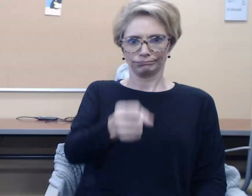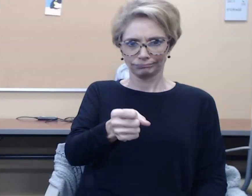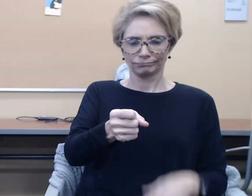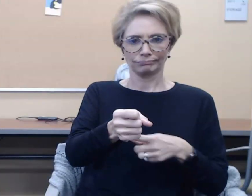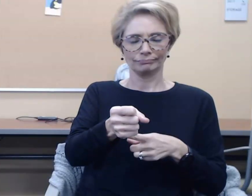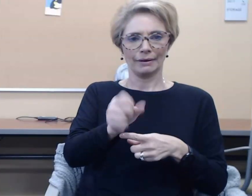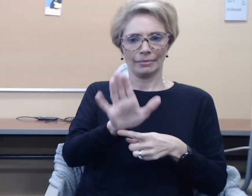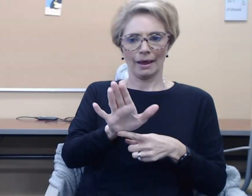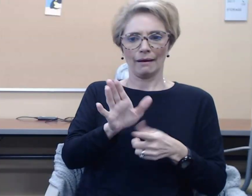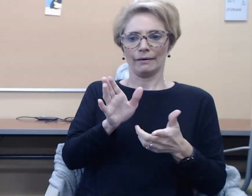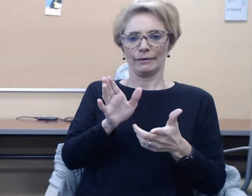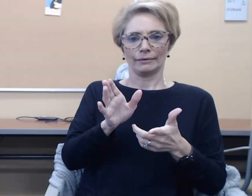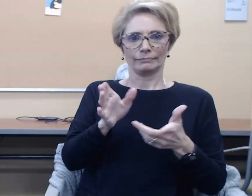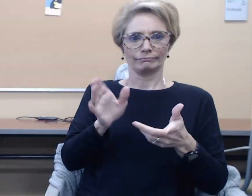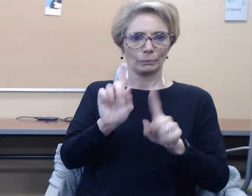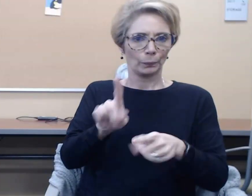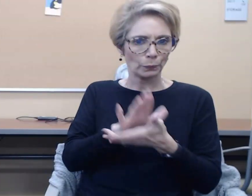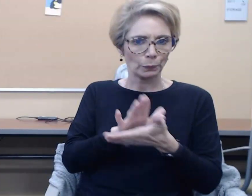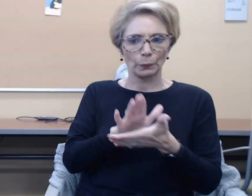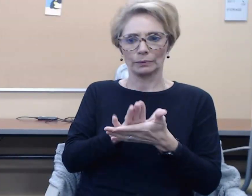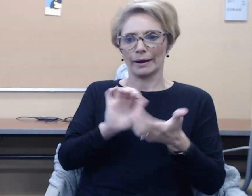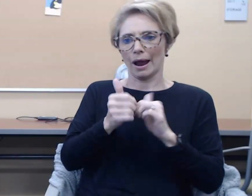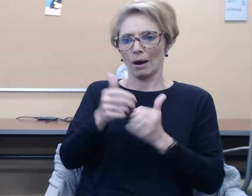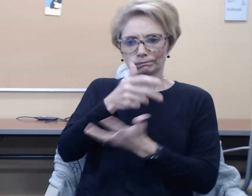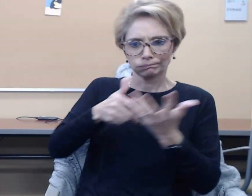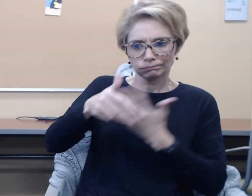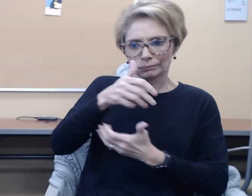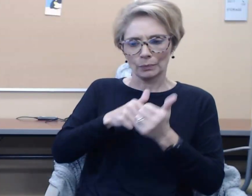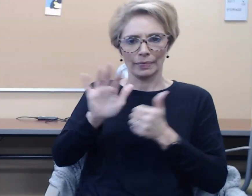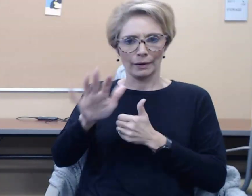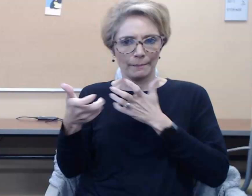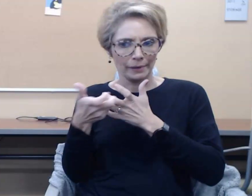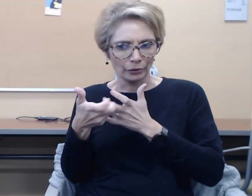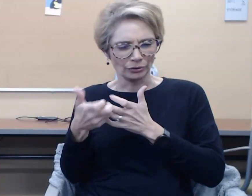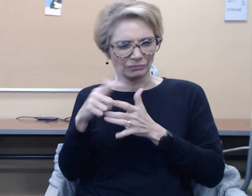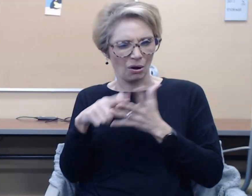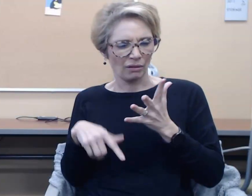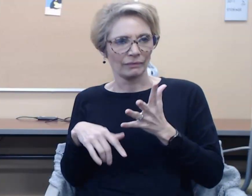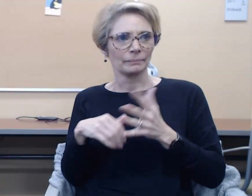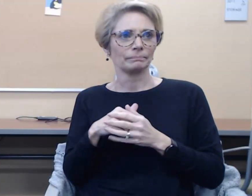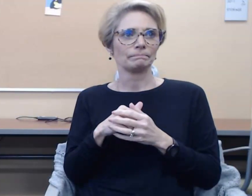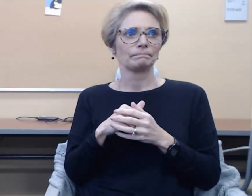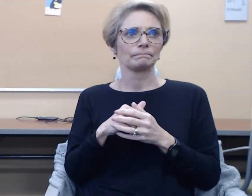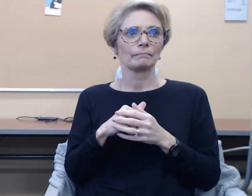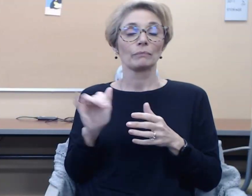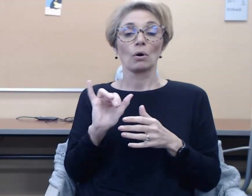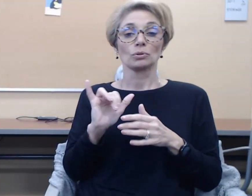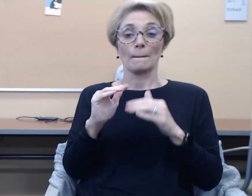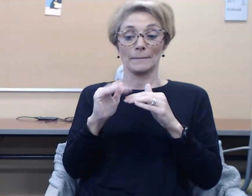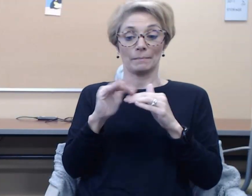would interact with their peers, and those sorts of things. And then also a minimum of a full school year, because let's